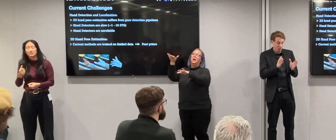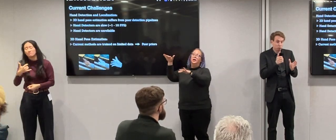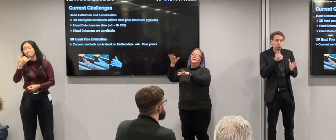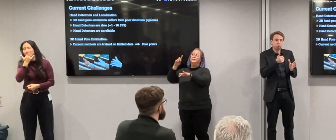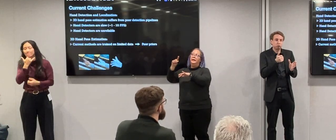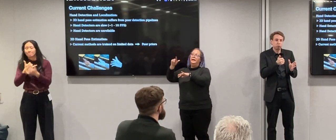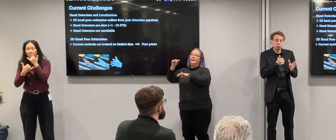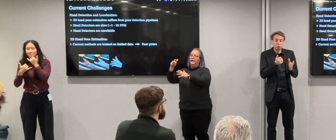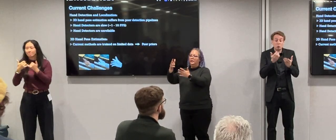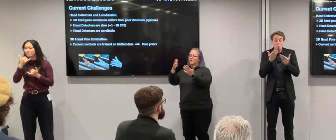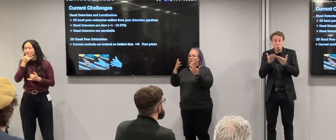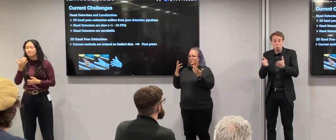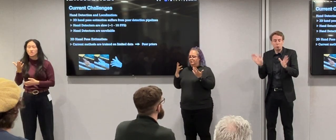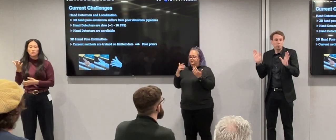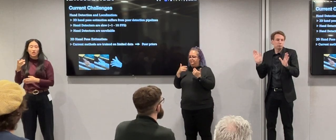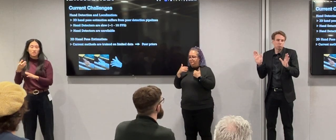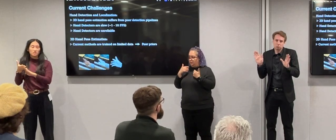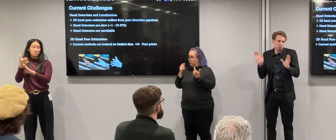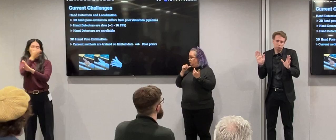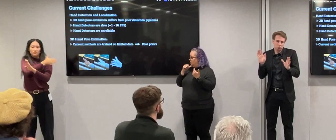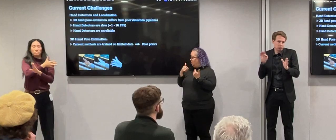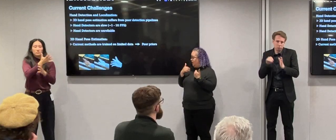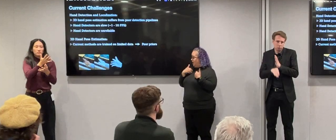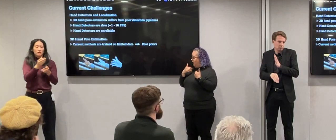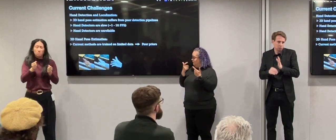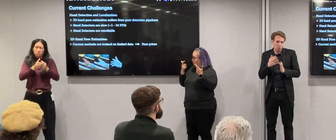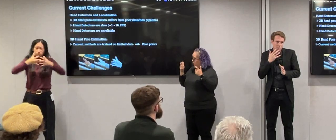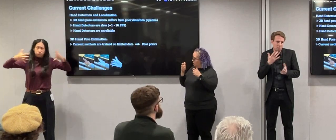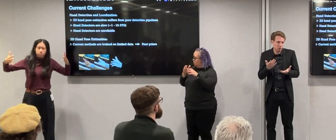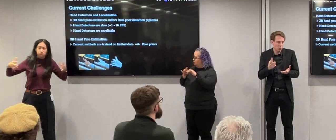those large-scale priors.